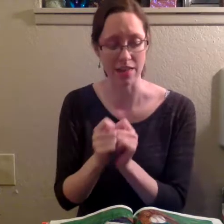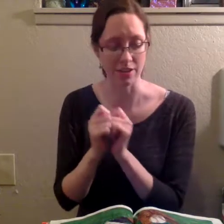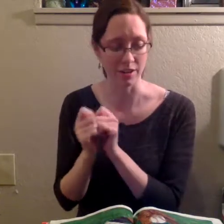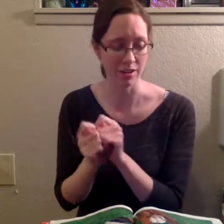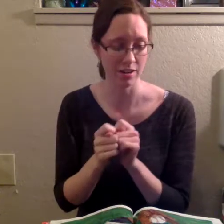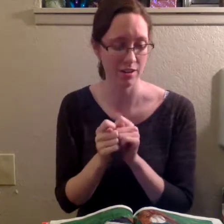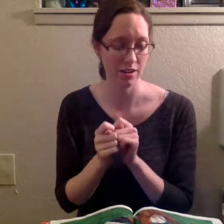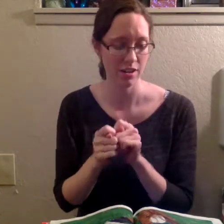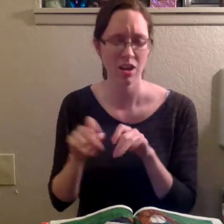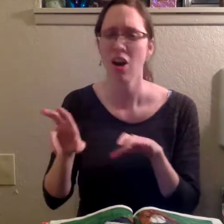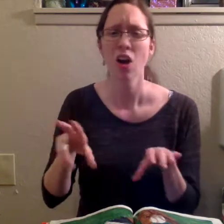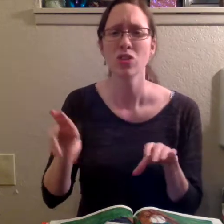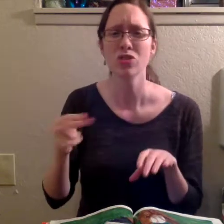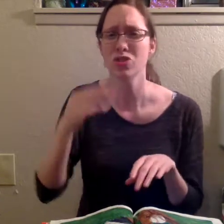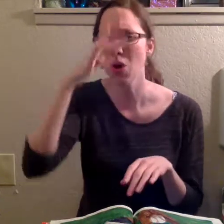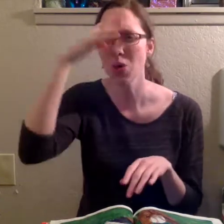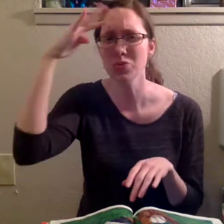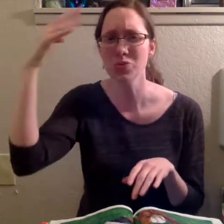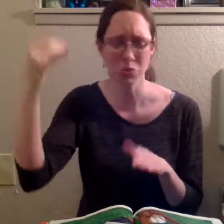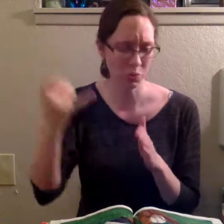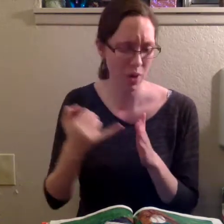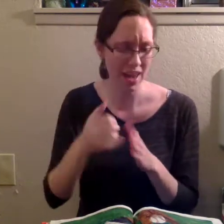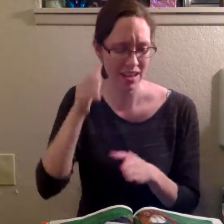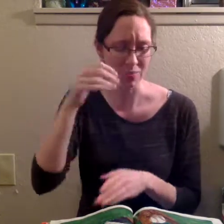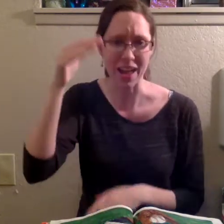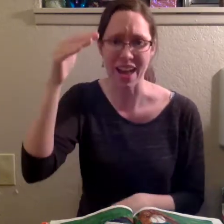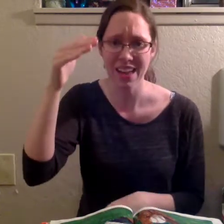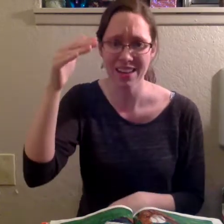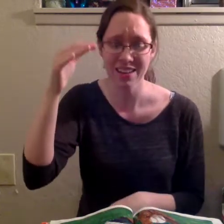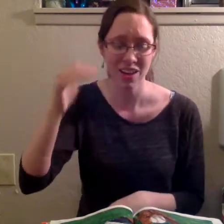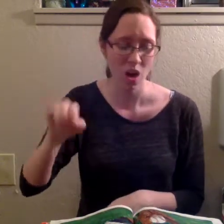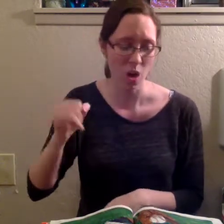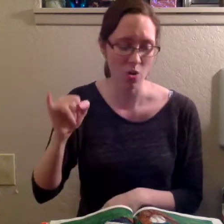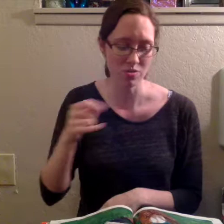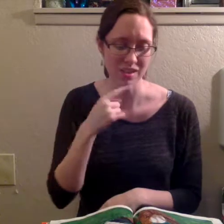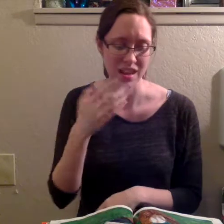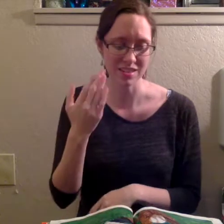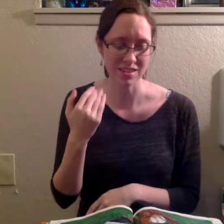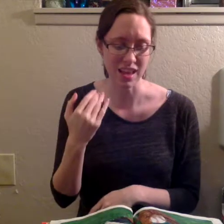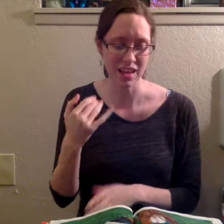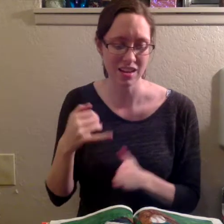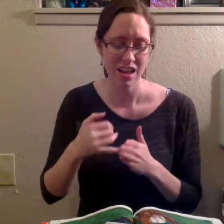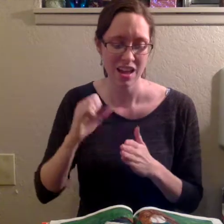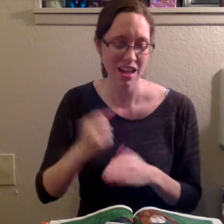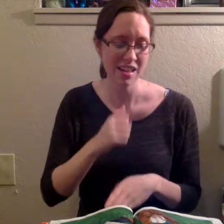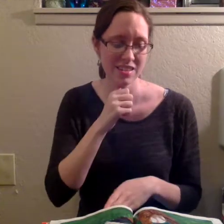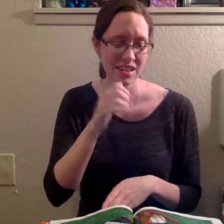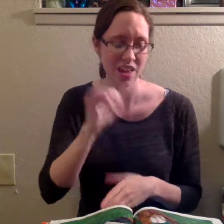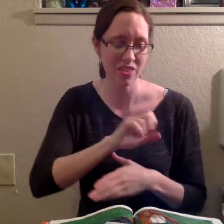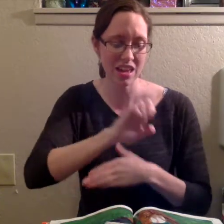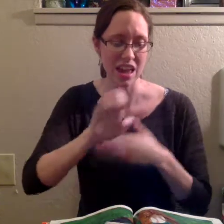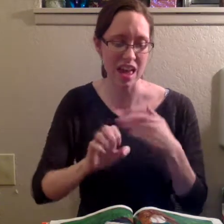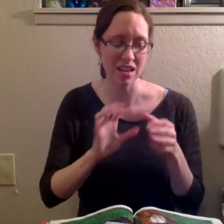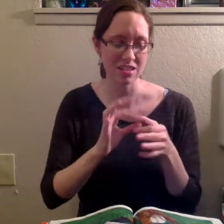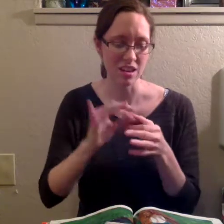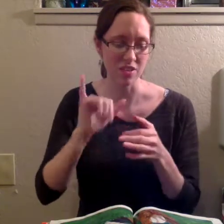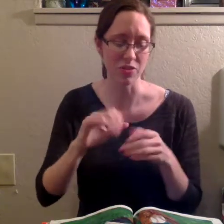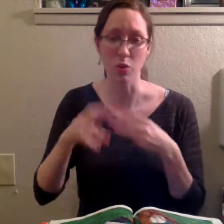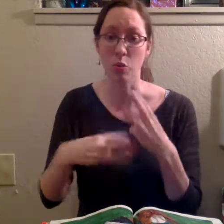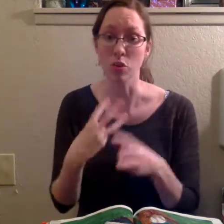together. Don't sweat it, man, Jose said. It's not the end of the